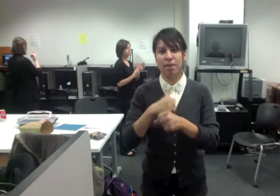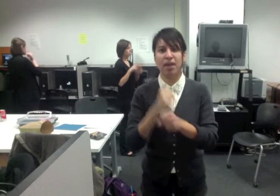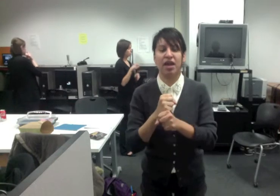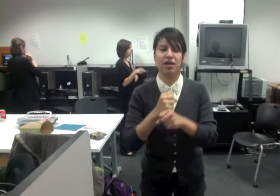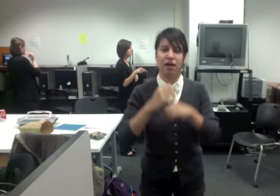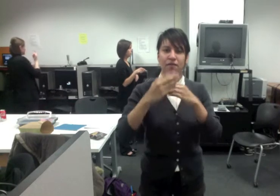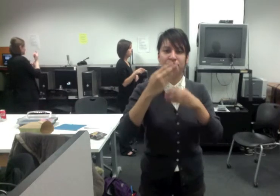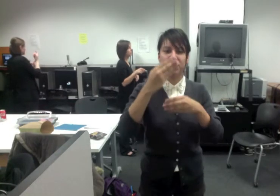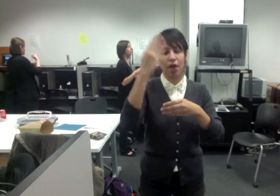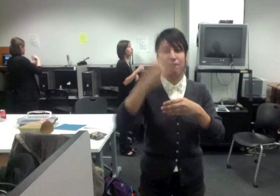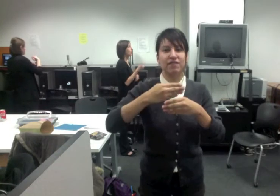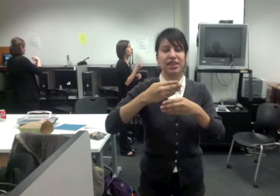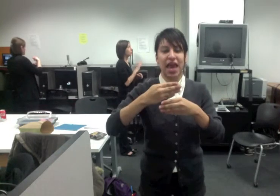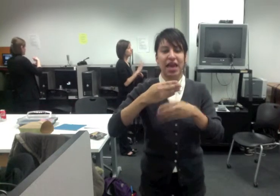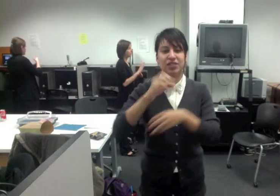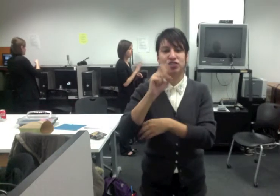monitors for years. Nobody bought one.